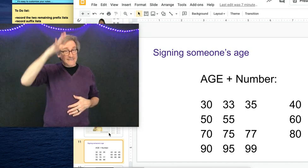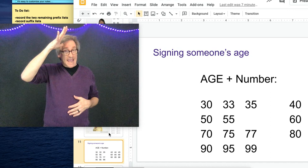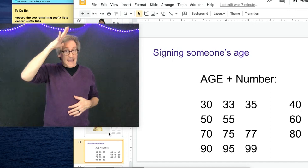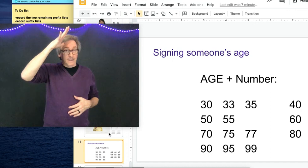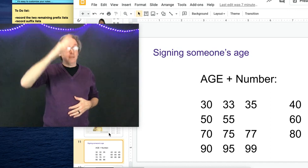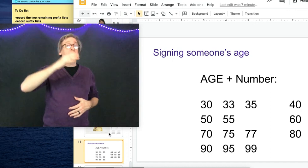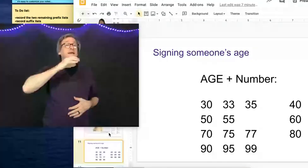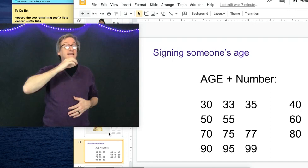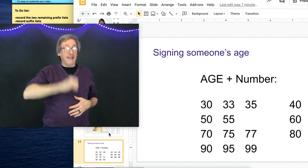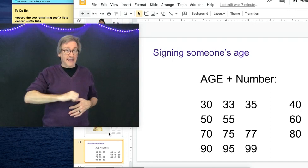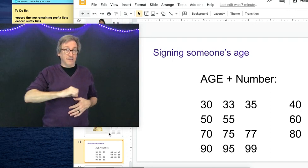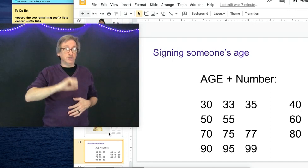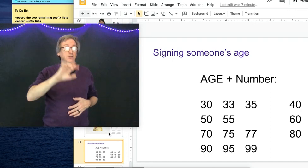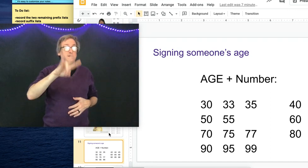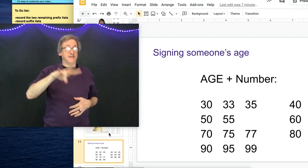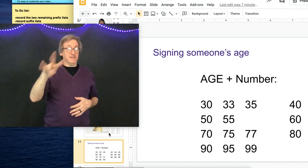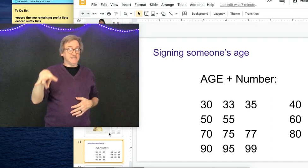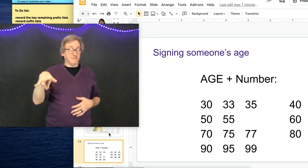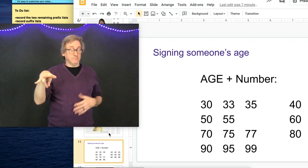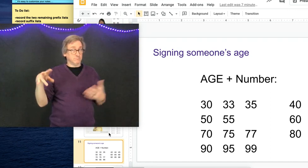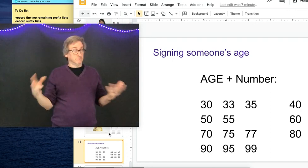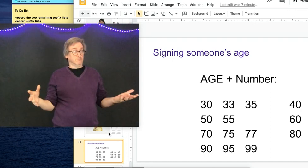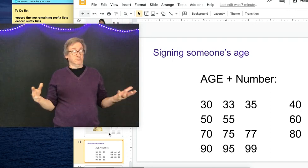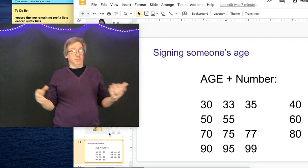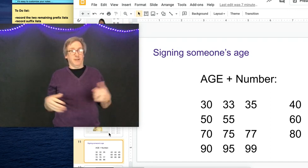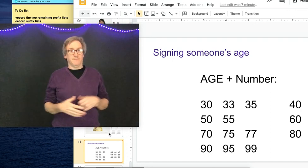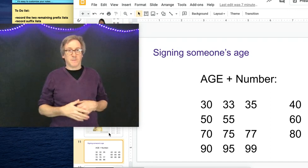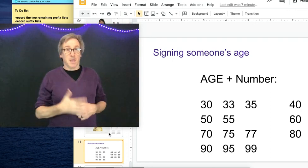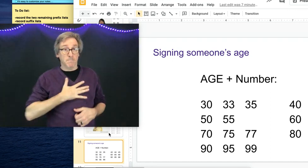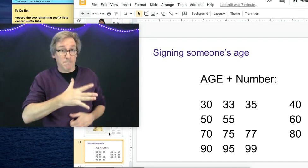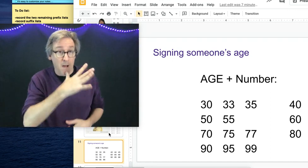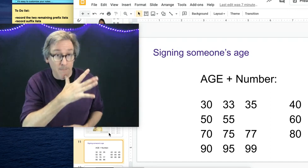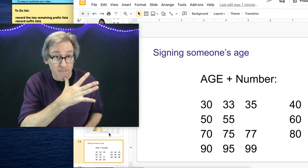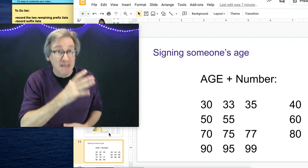My dad, age 77. Okay.